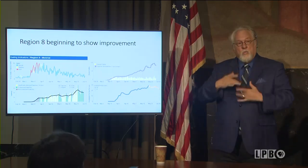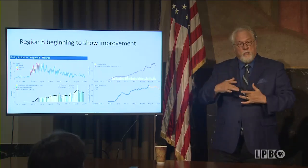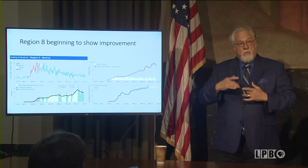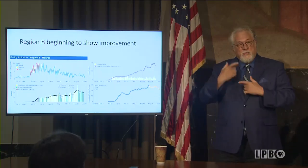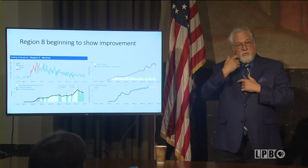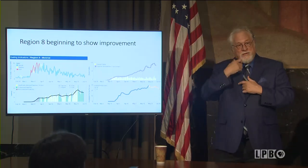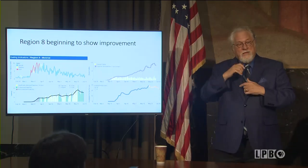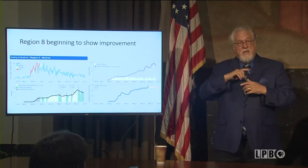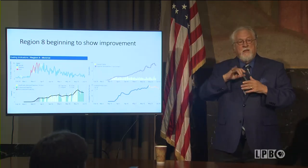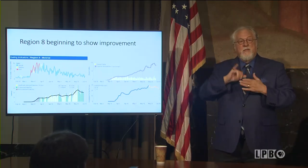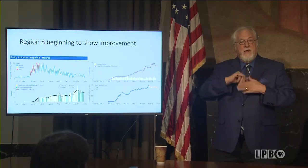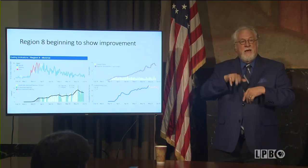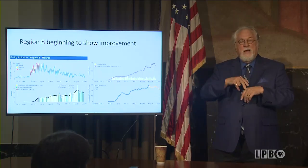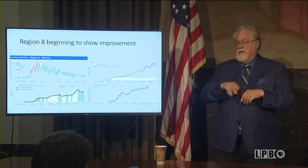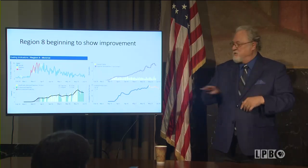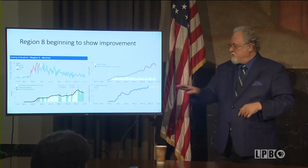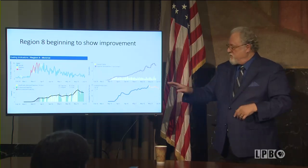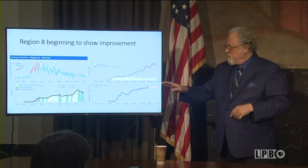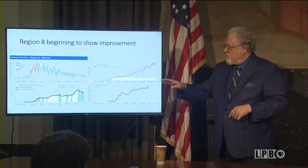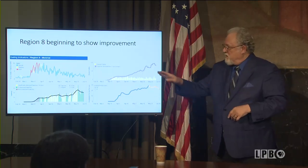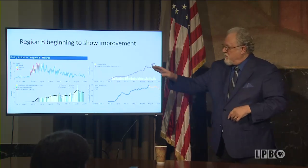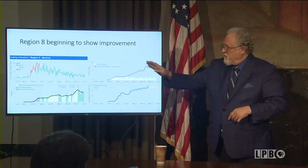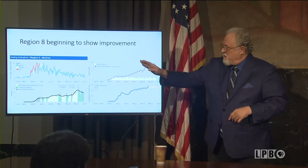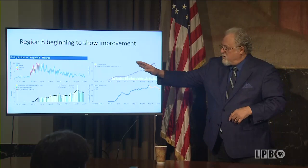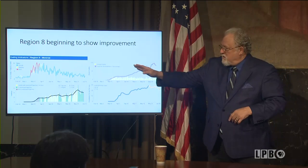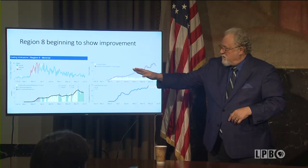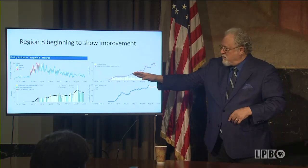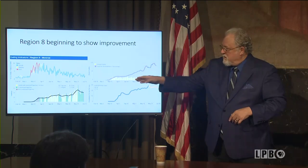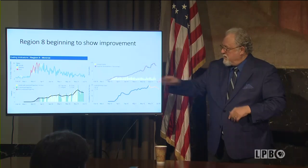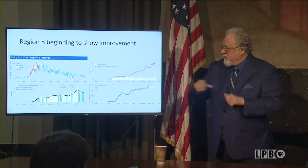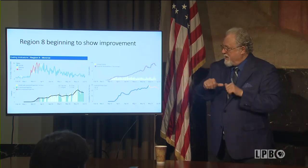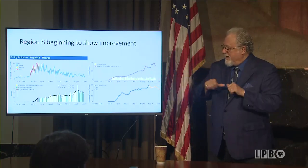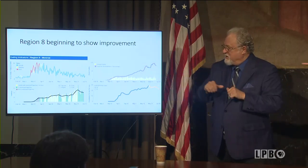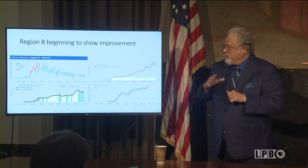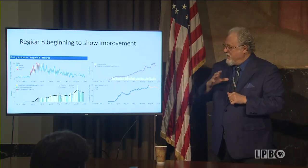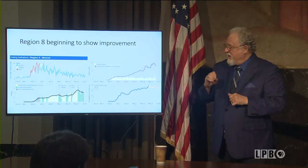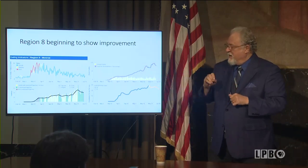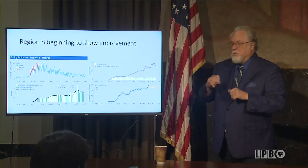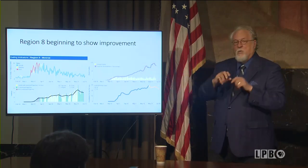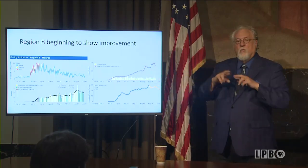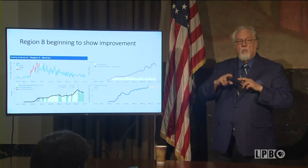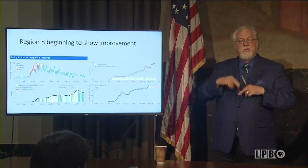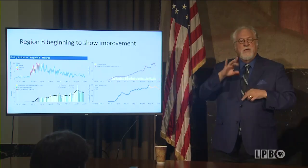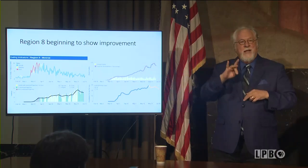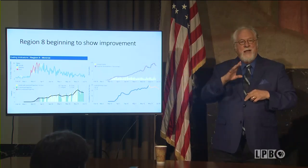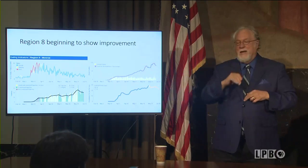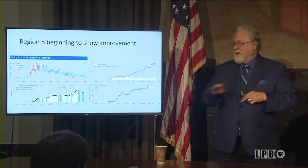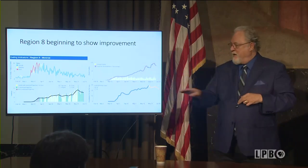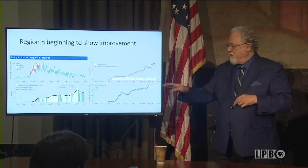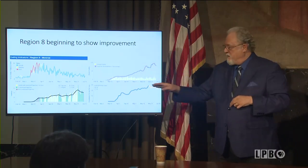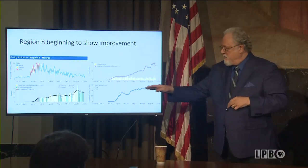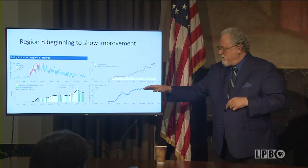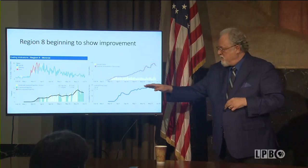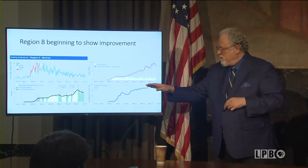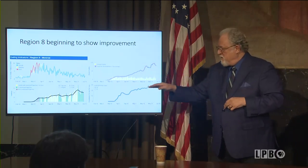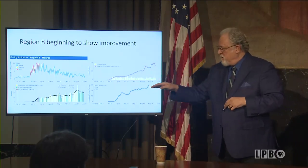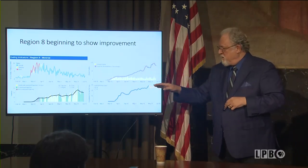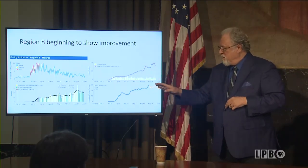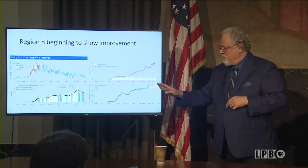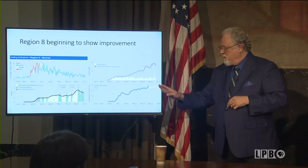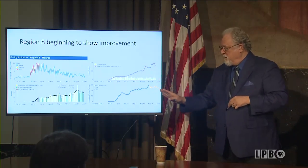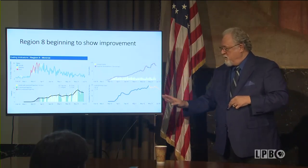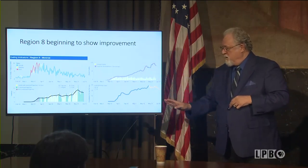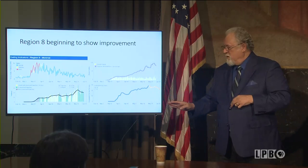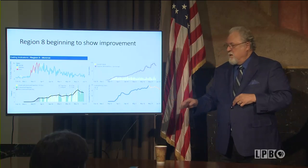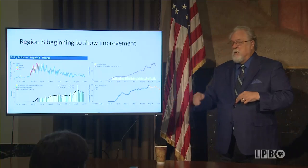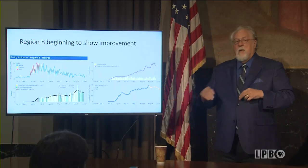cases, is that there is an actual decline for new cases in Region 8, and that's having an impact on hospitalizations. Where we had previously shown you it was